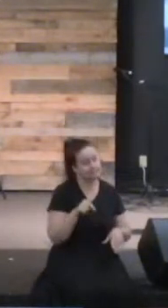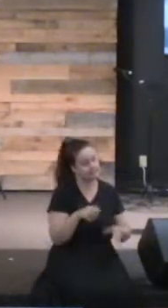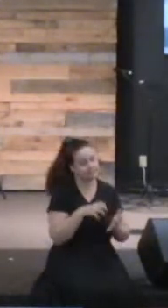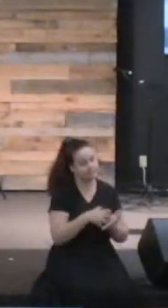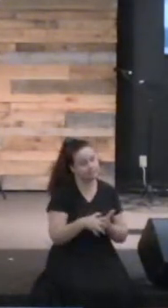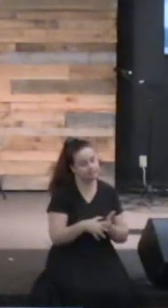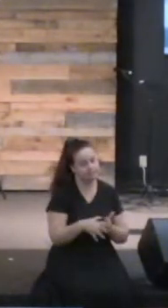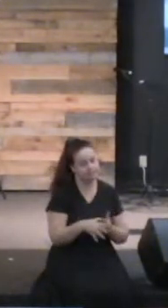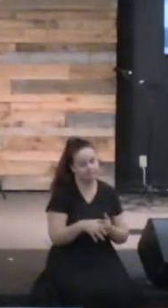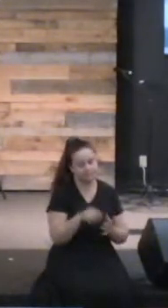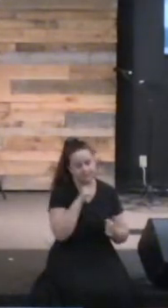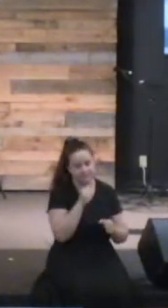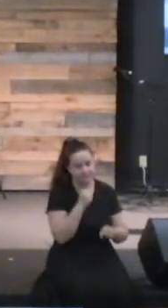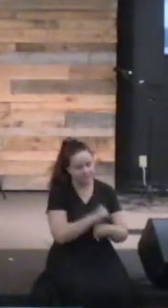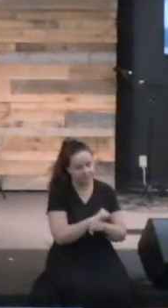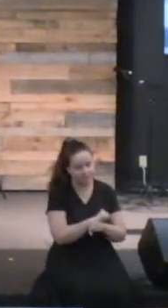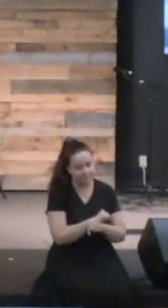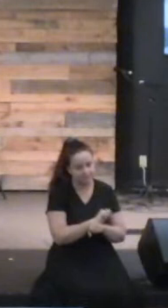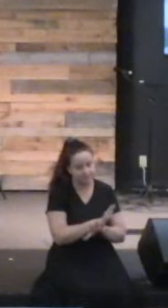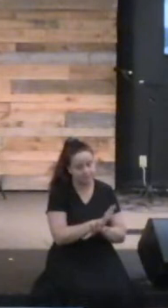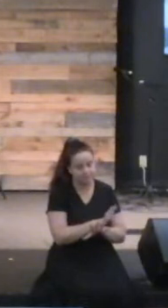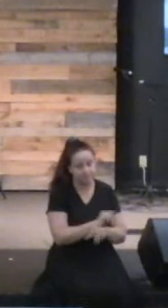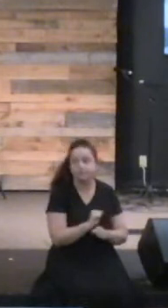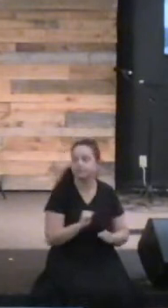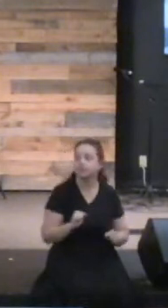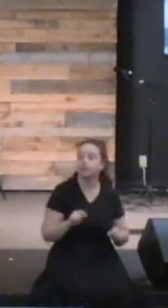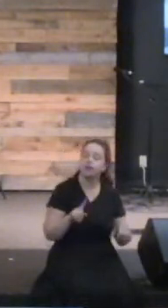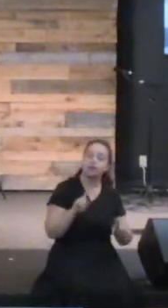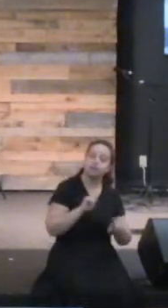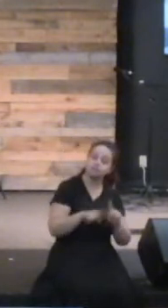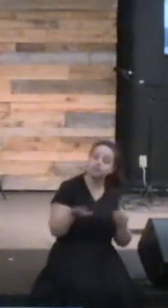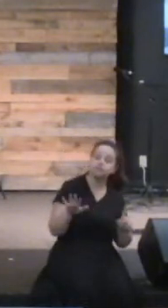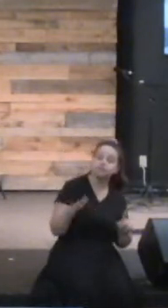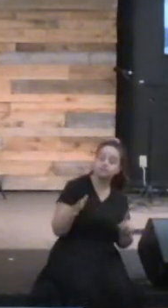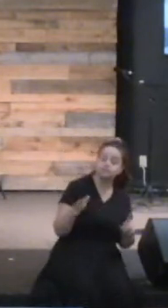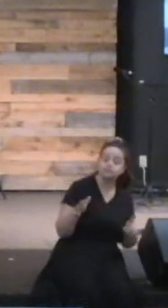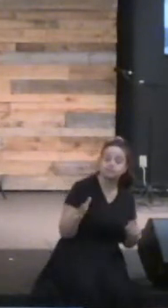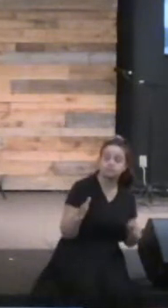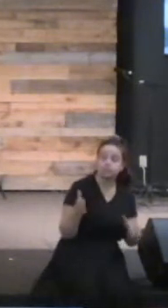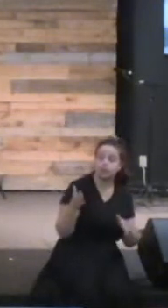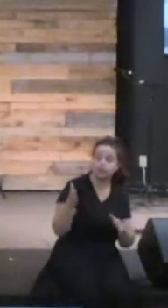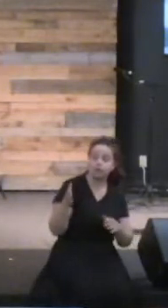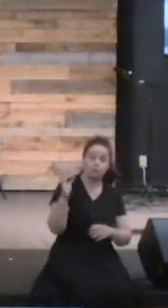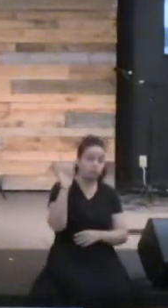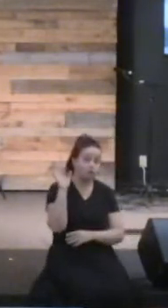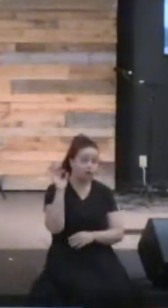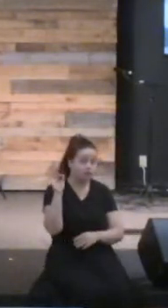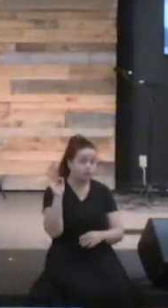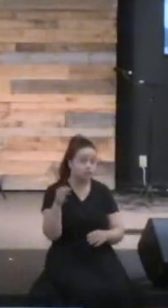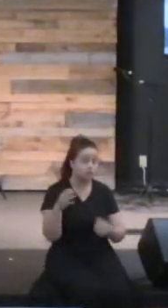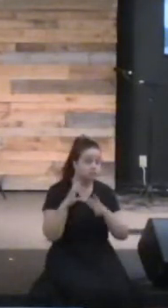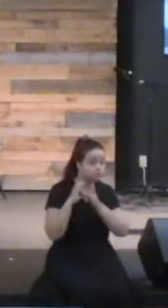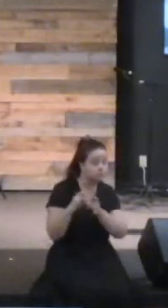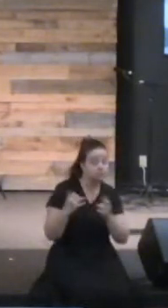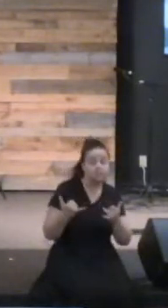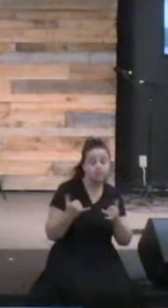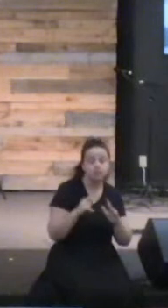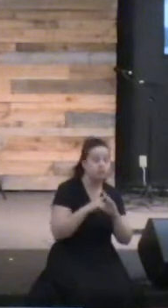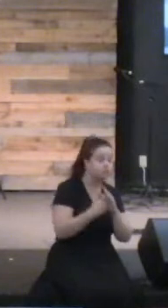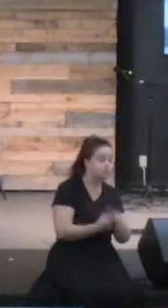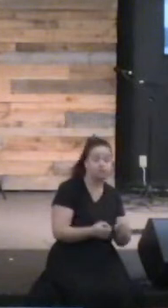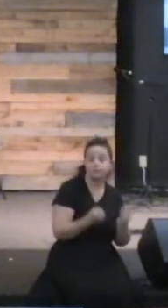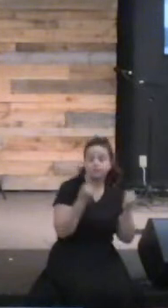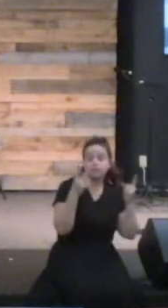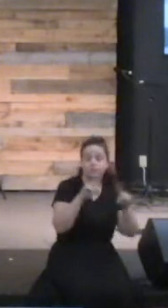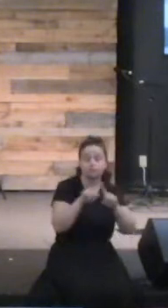rough this is gonna be rough but it is kind of like what our servants about today we start off in a lot of different